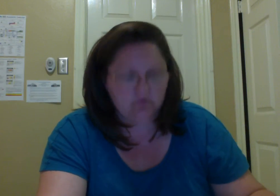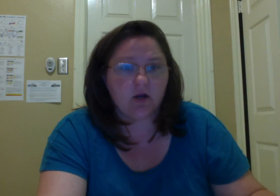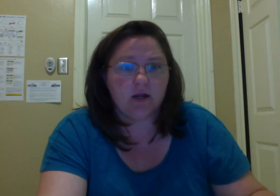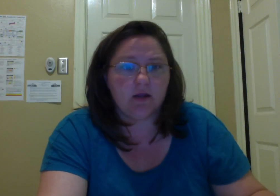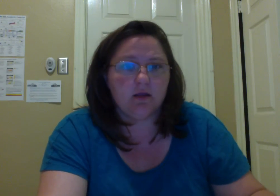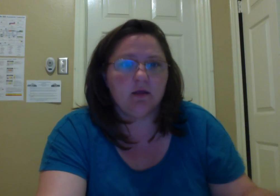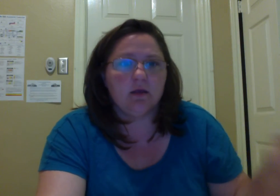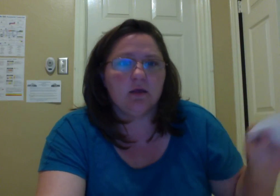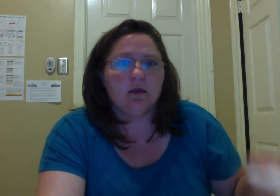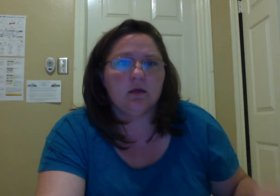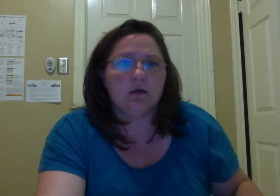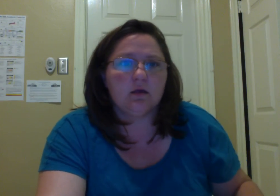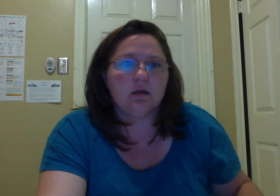Sorry.